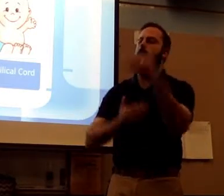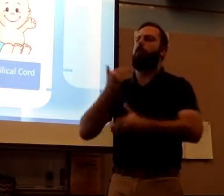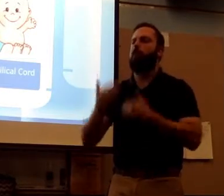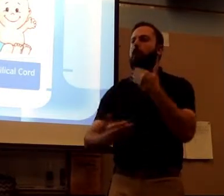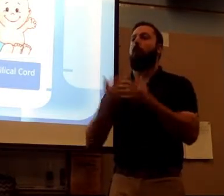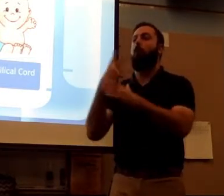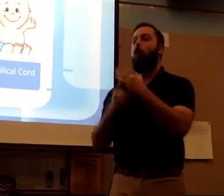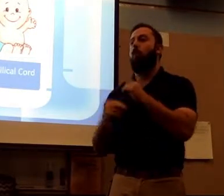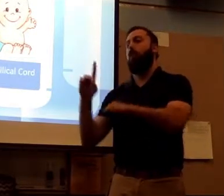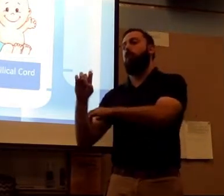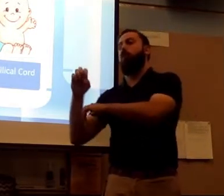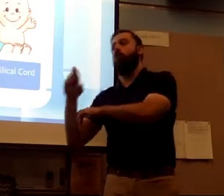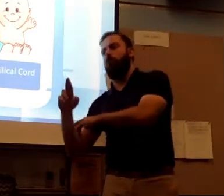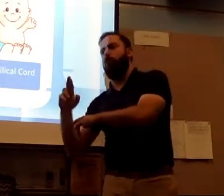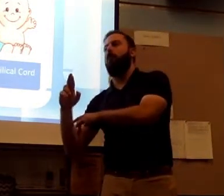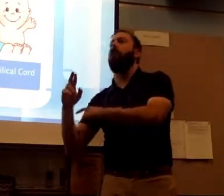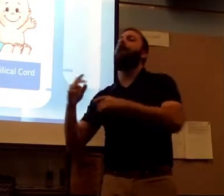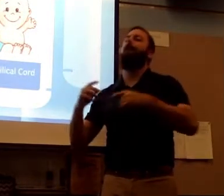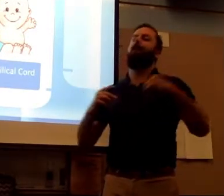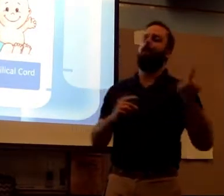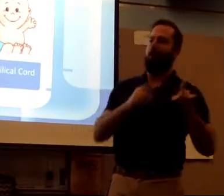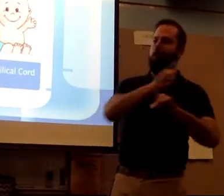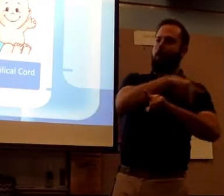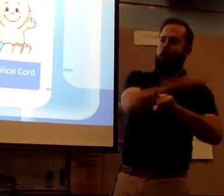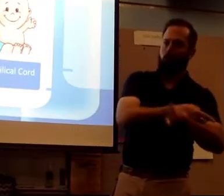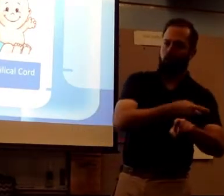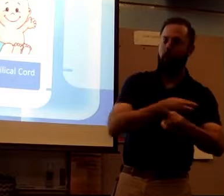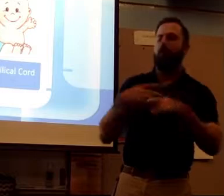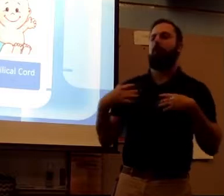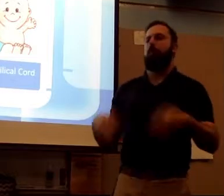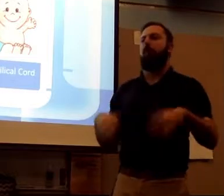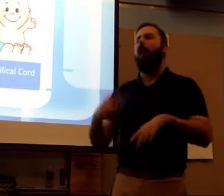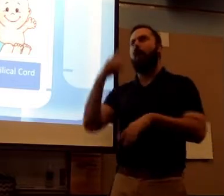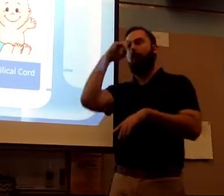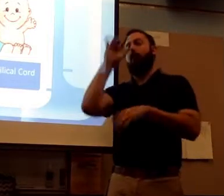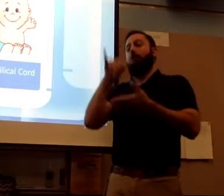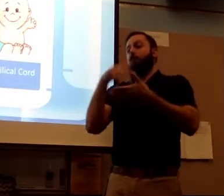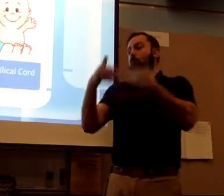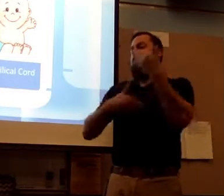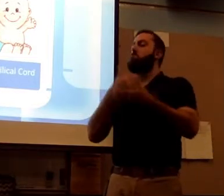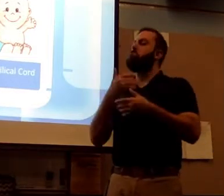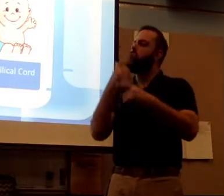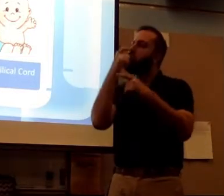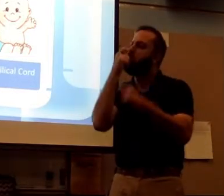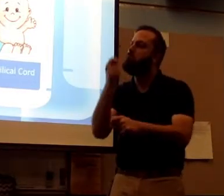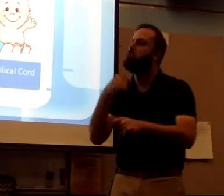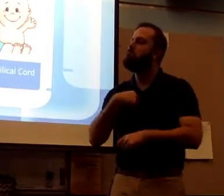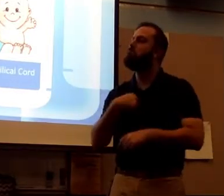donor and the patient, but I thought the process was quite Interesting.